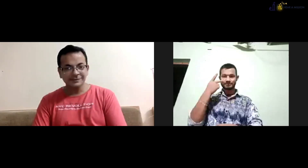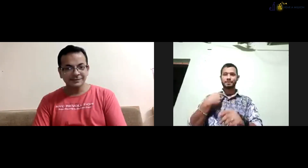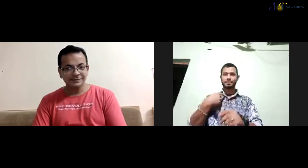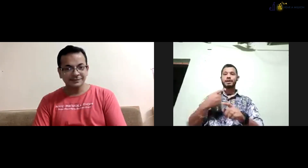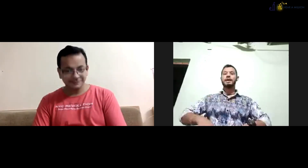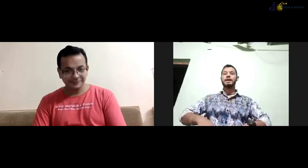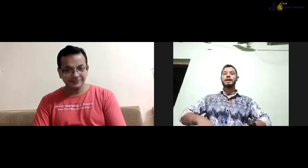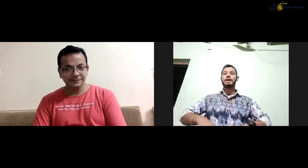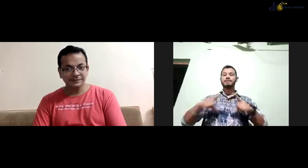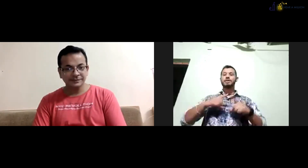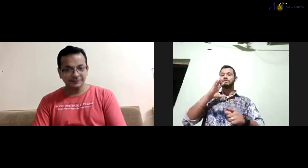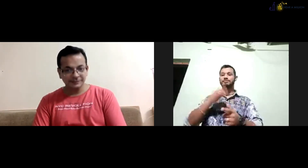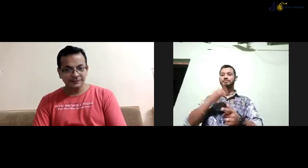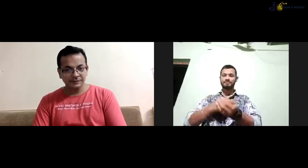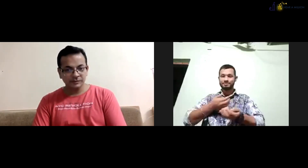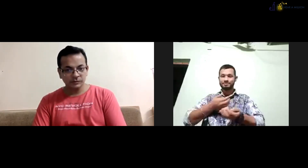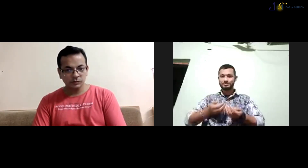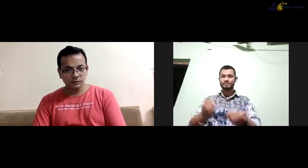Sarjan Bahadur. This is my sign name.